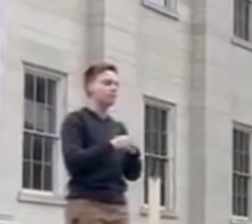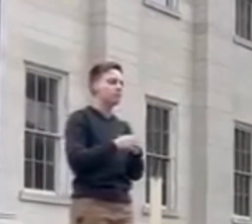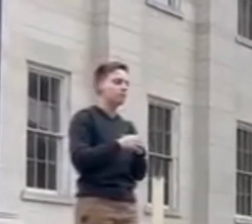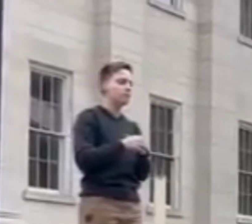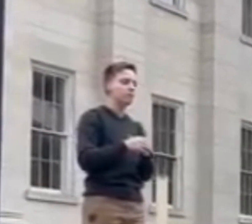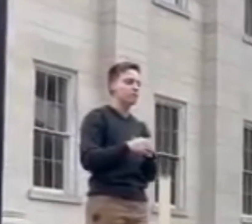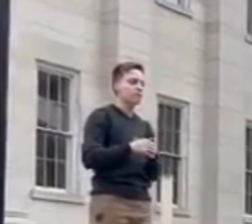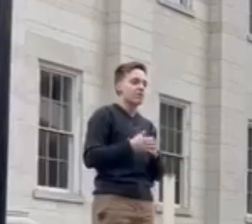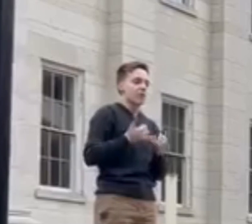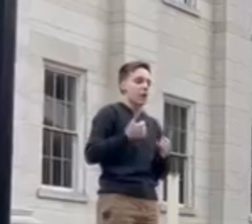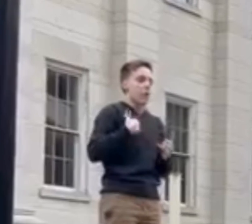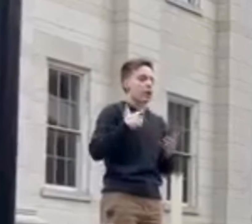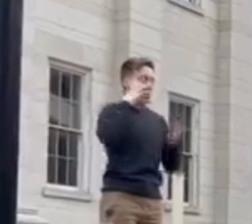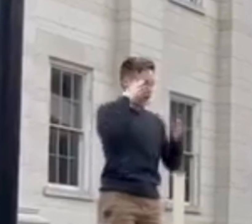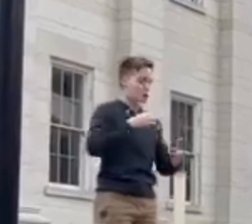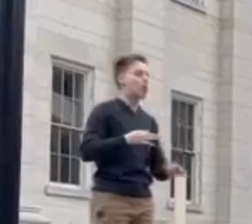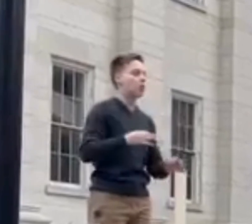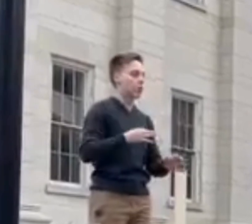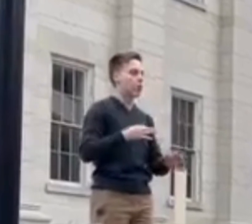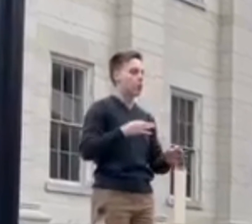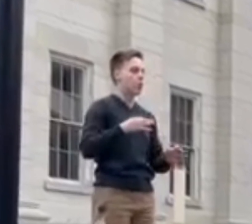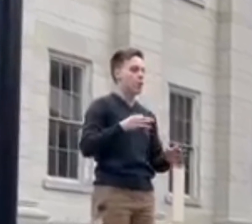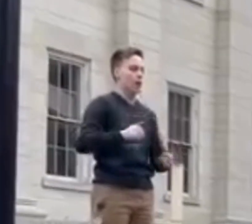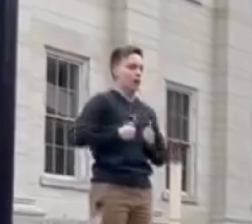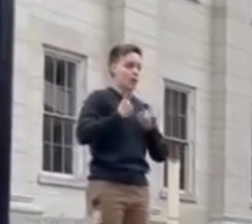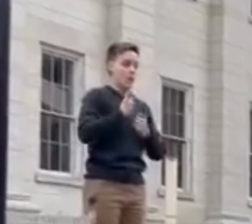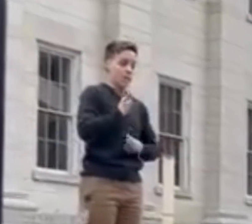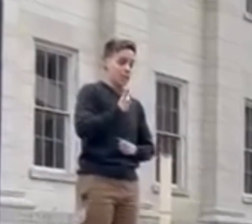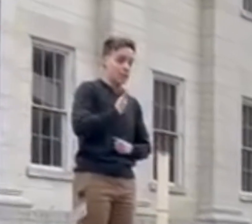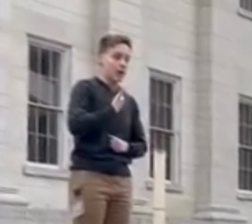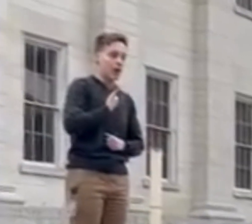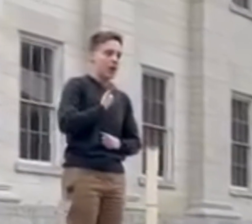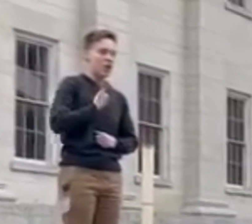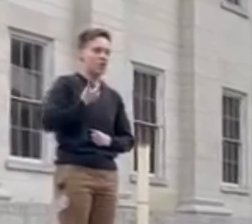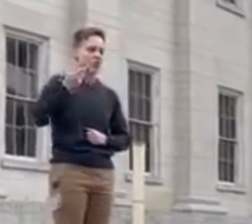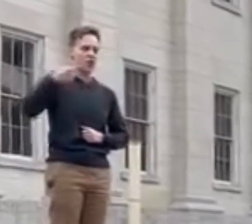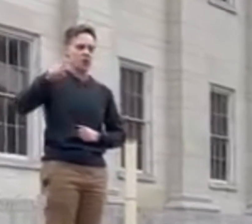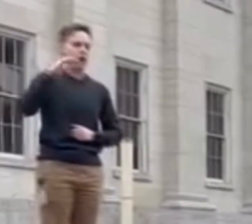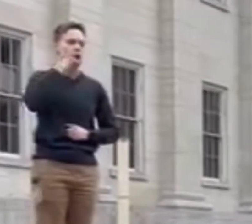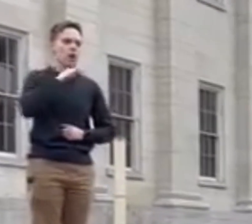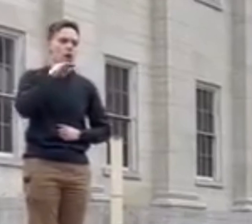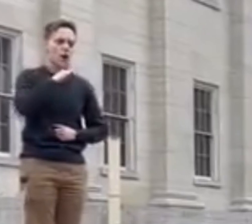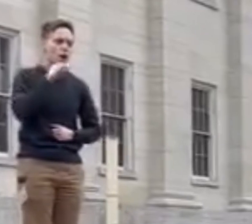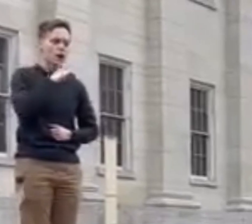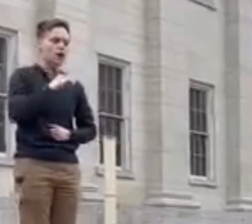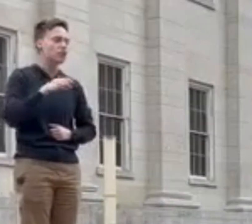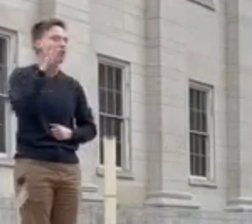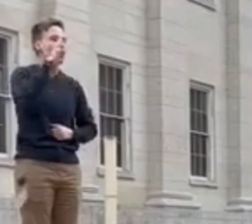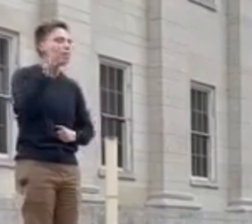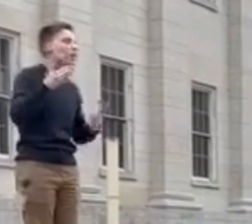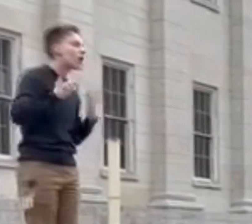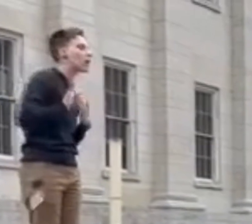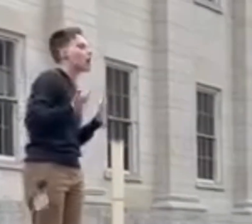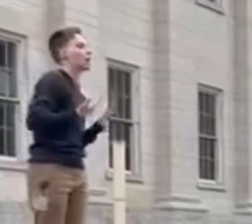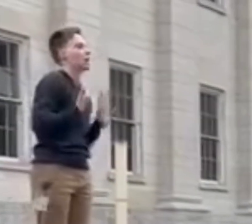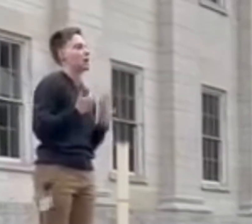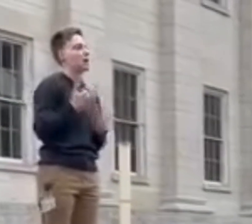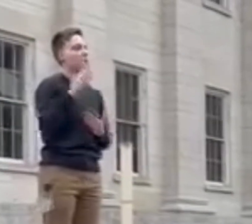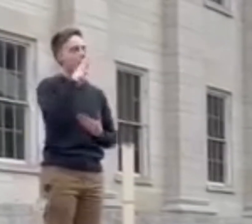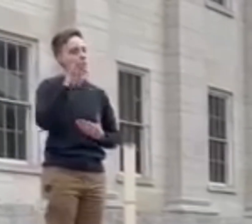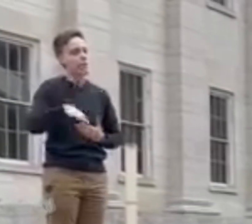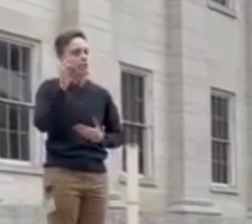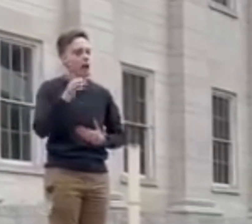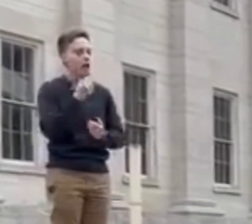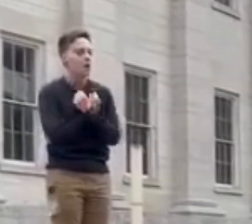Now, when I did that, I believed all of the lies that they tell us. You'll never be happy. You're never going to find